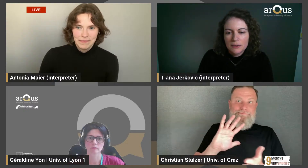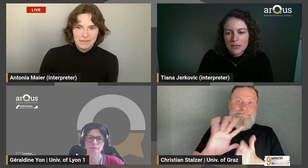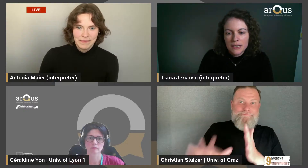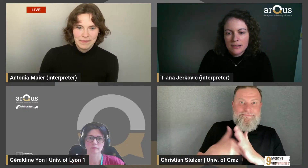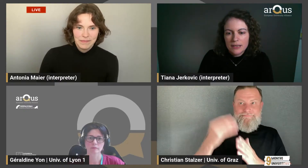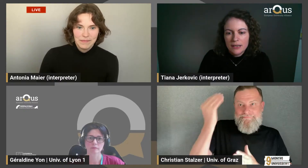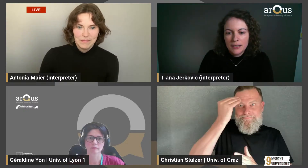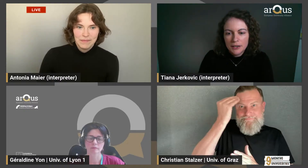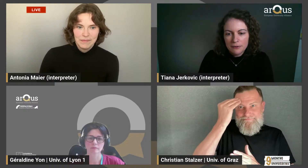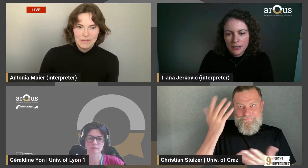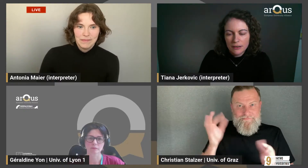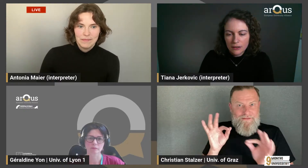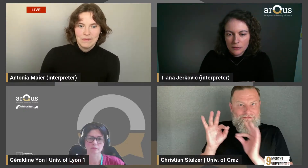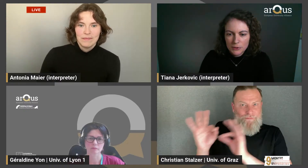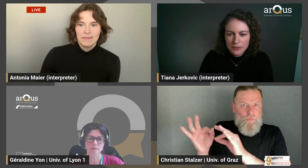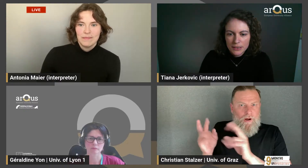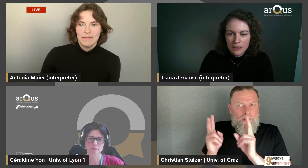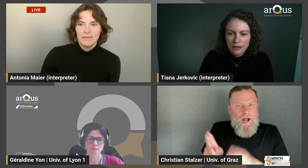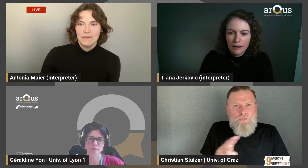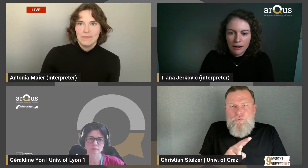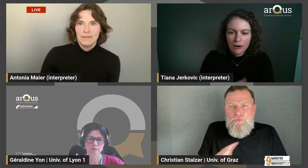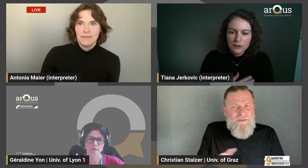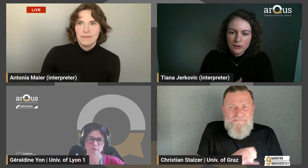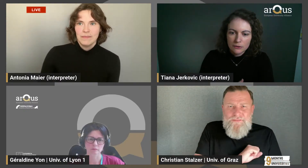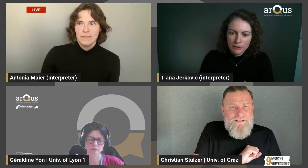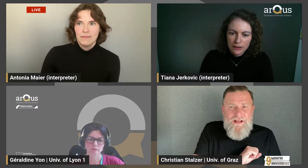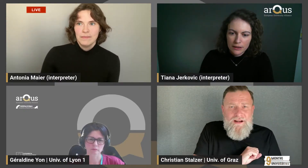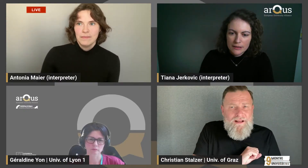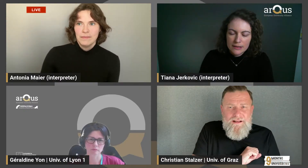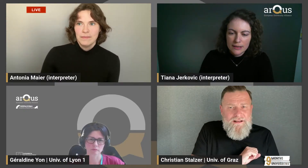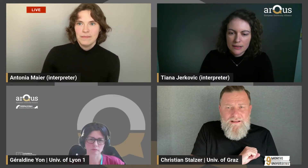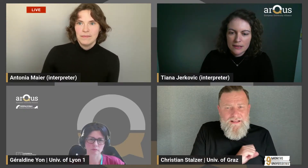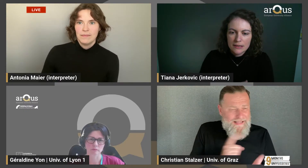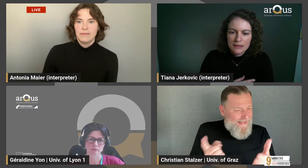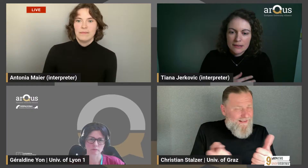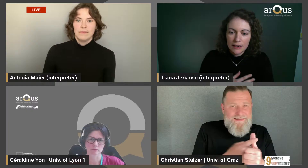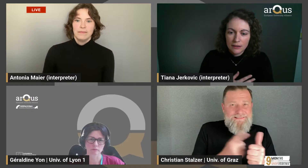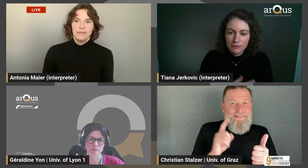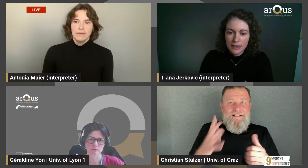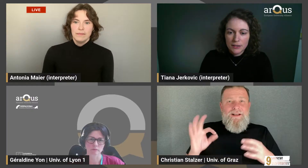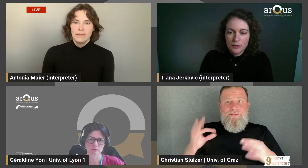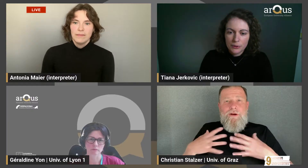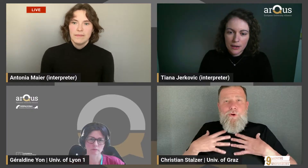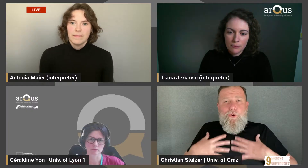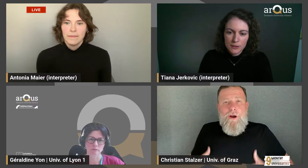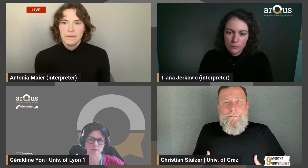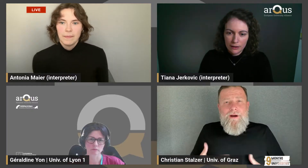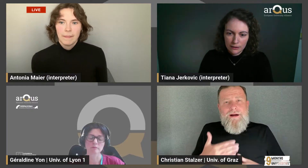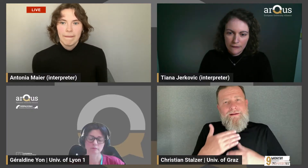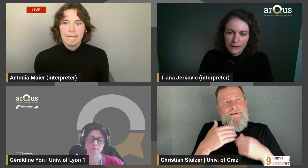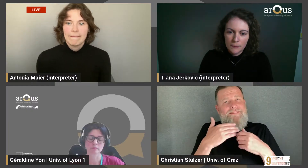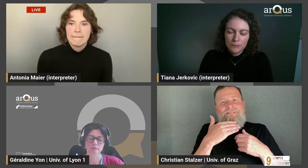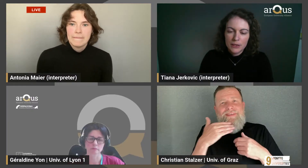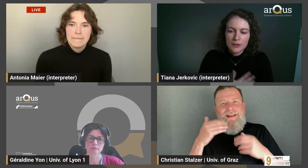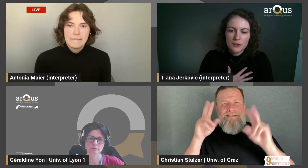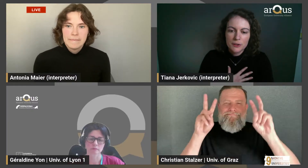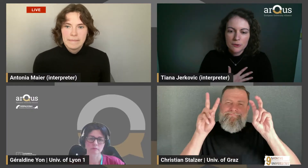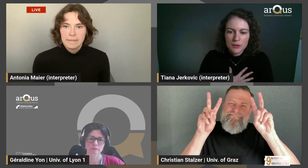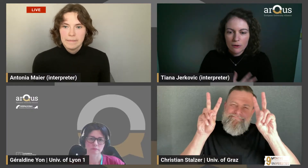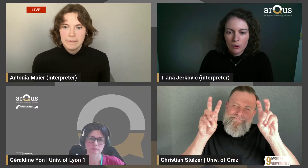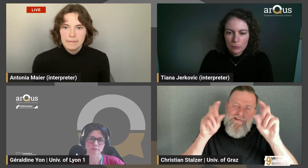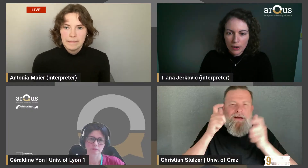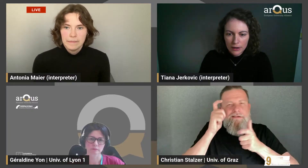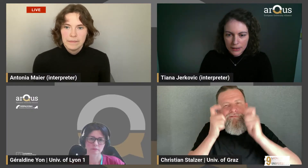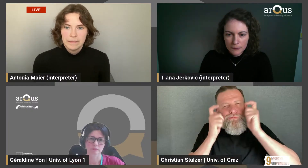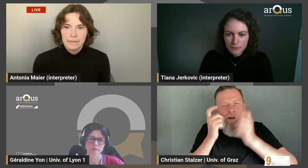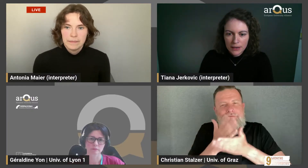And so that the hearing community also recognizes that this is an advantage for them as well, because you use